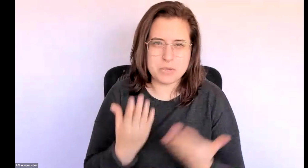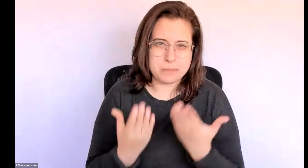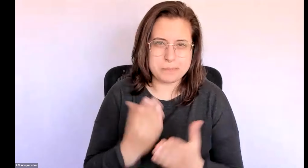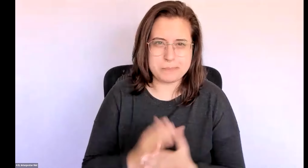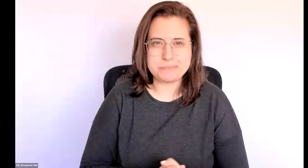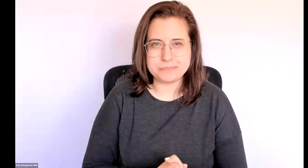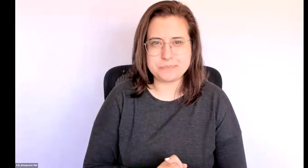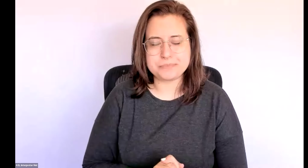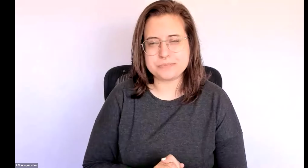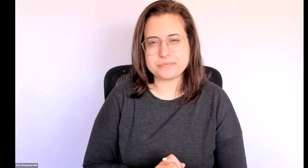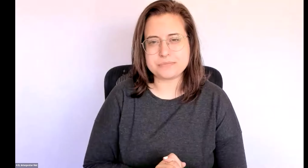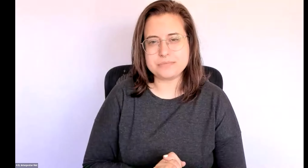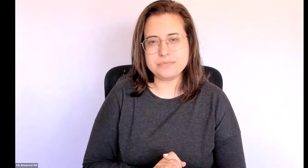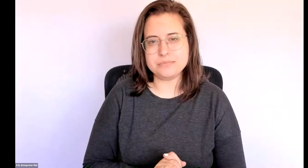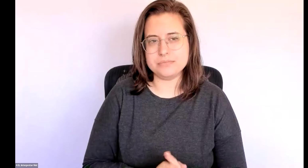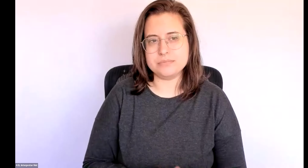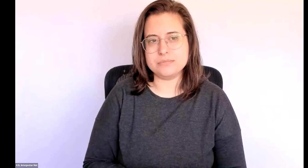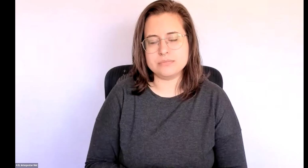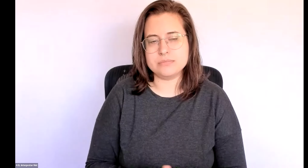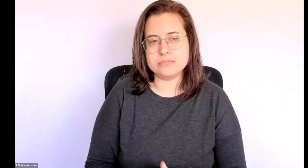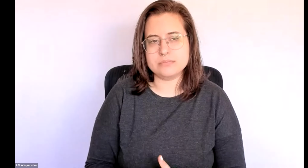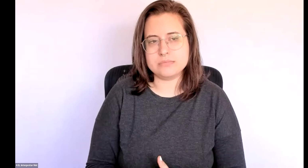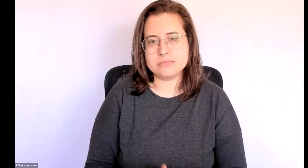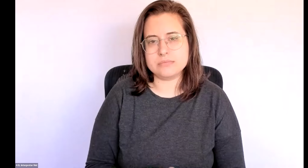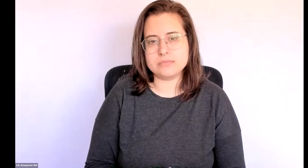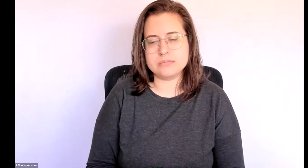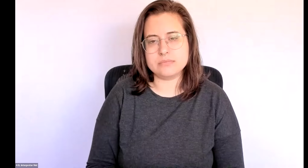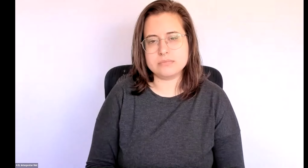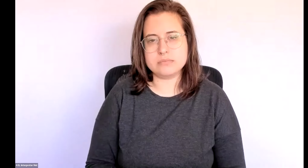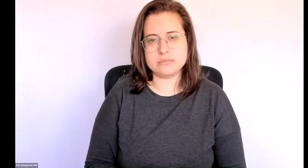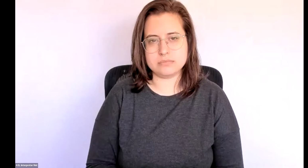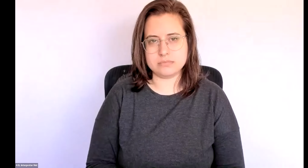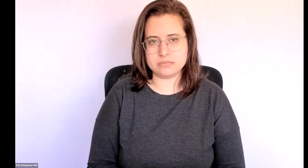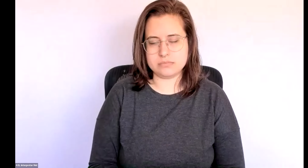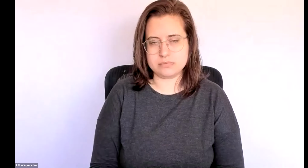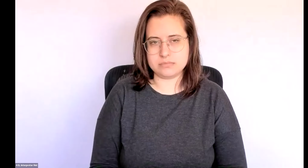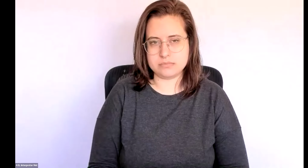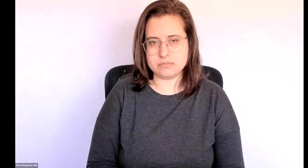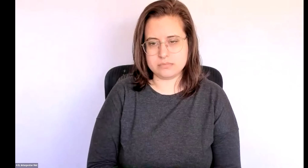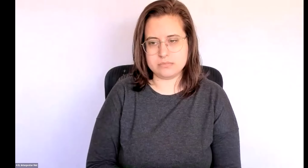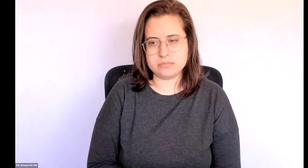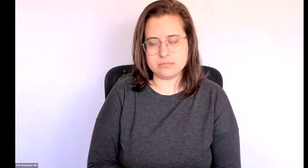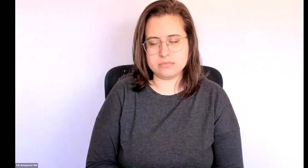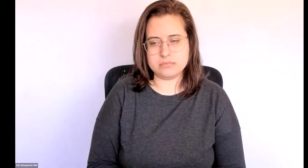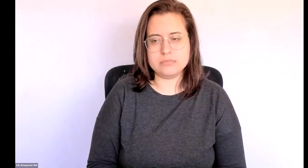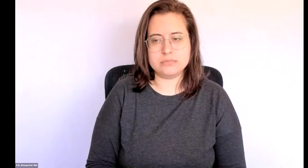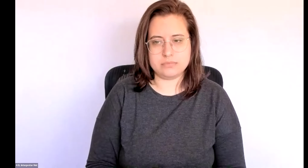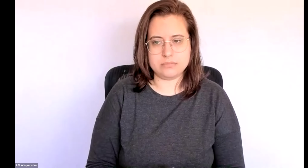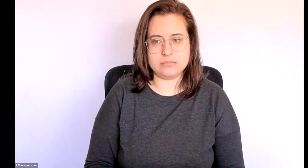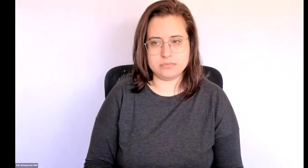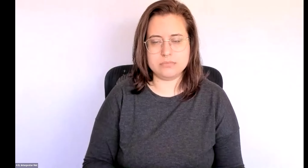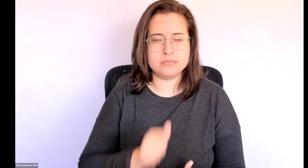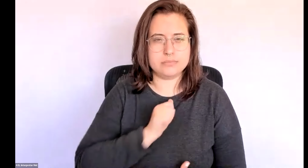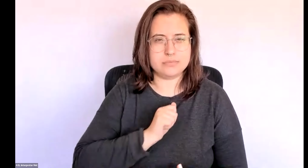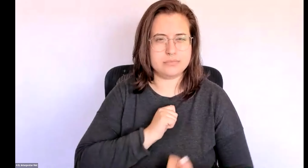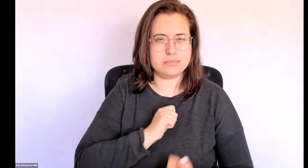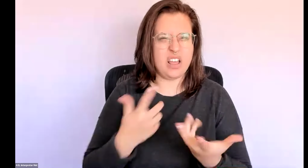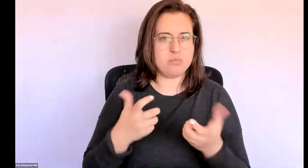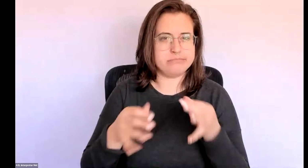I find it necessary as a breast imager to briefly discuss thermography.